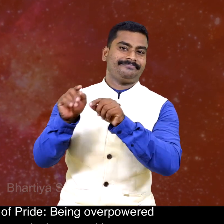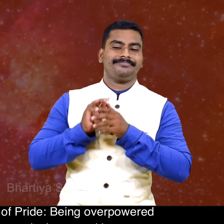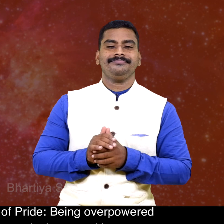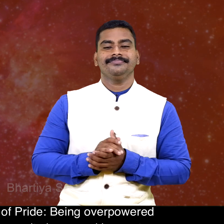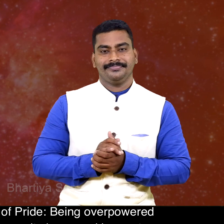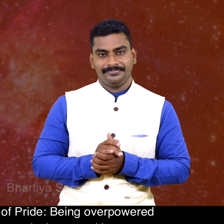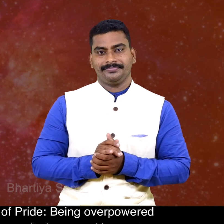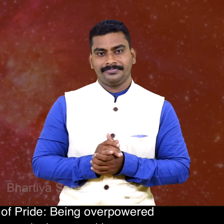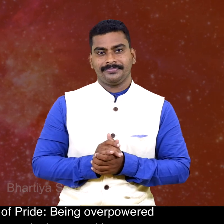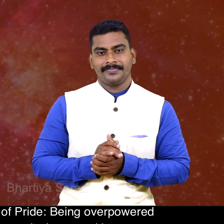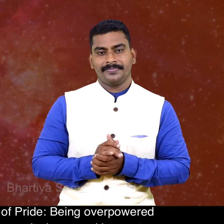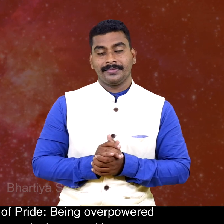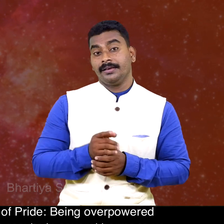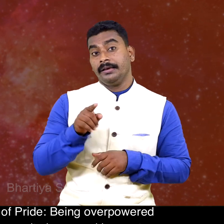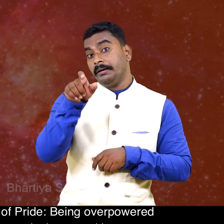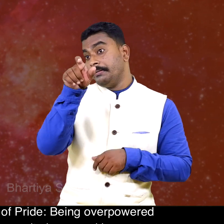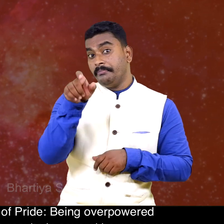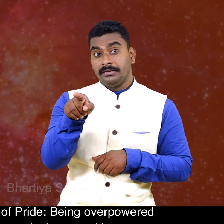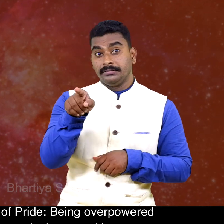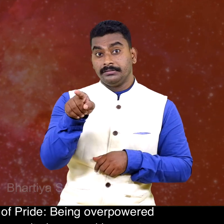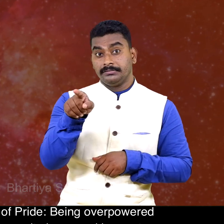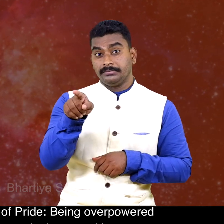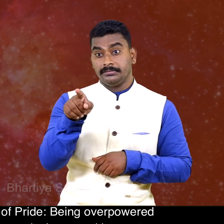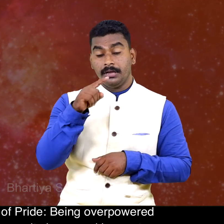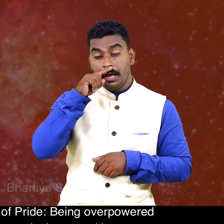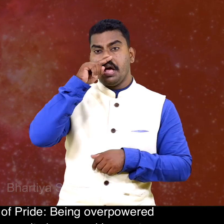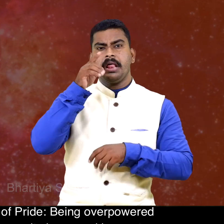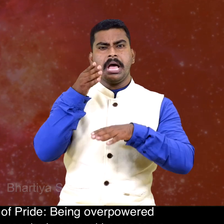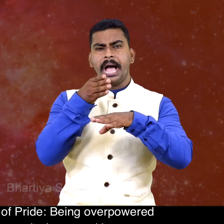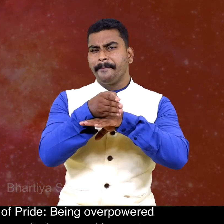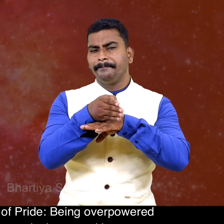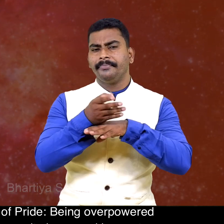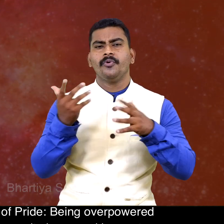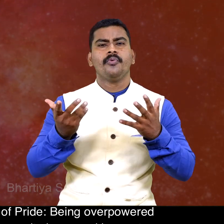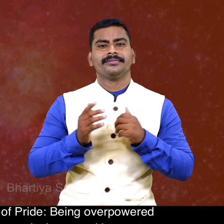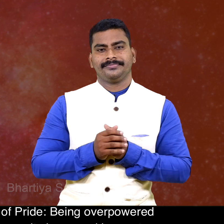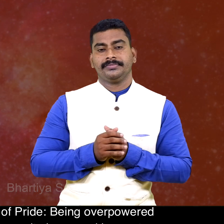Being overpowered with pride results in several harms to us.